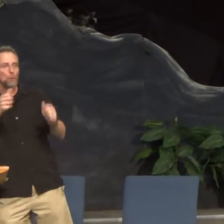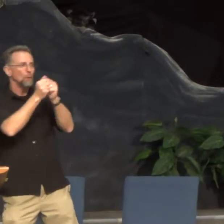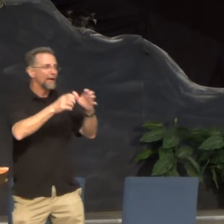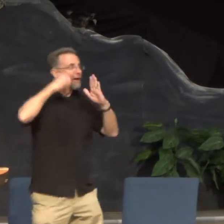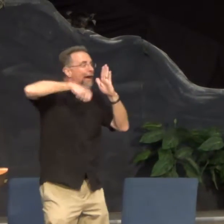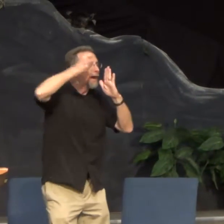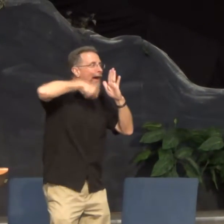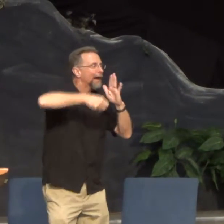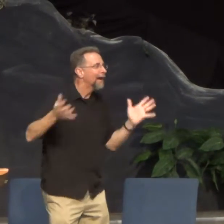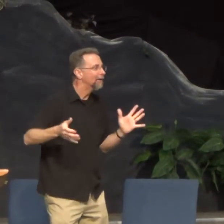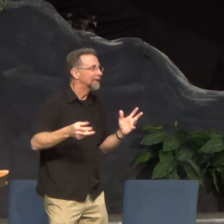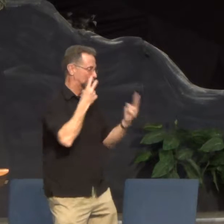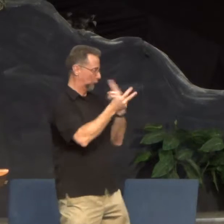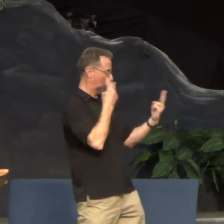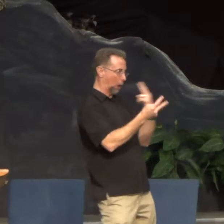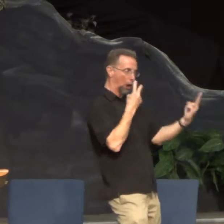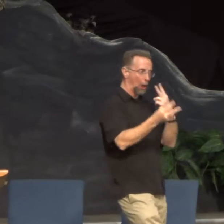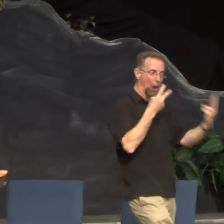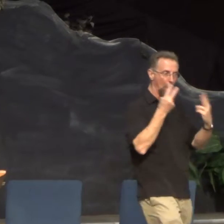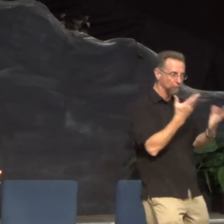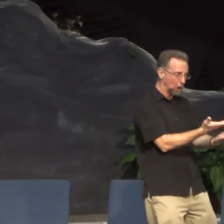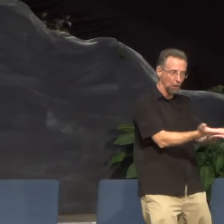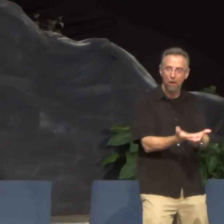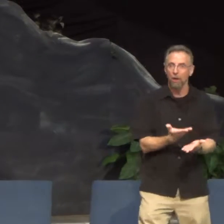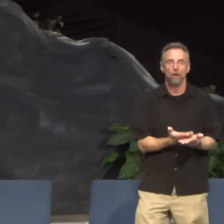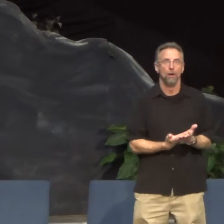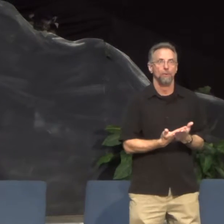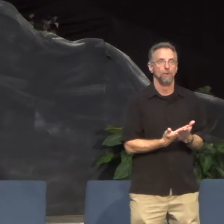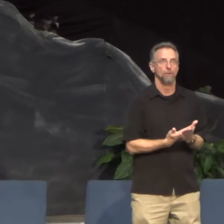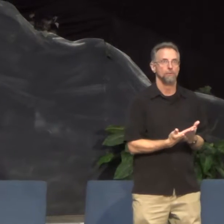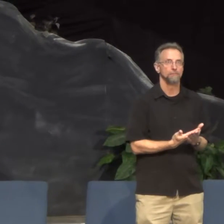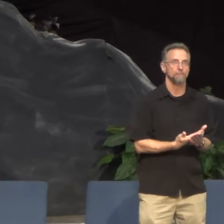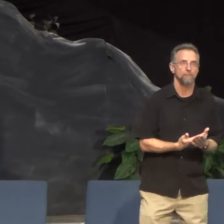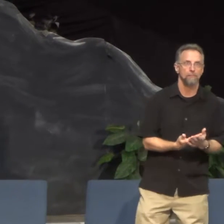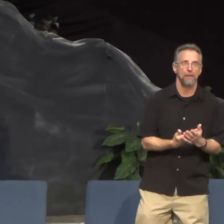Without the cameras, without anything, they saw him right there.